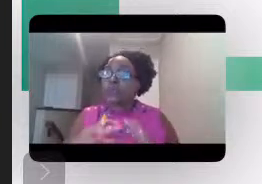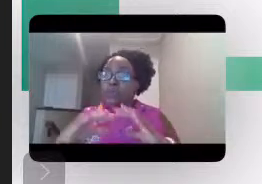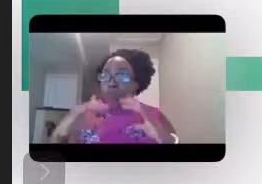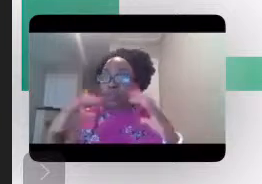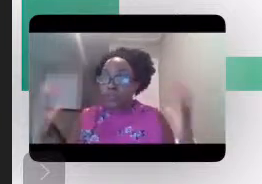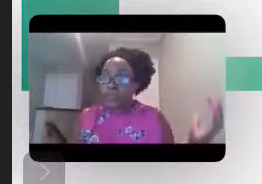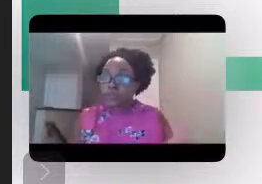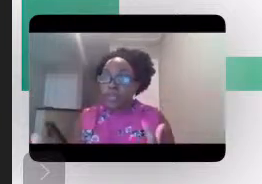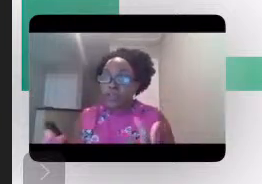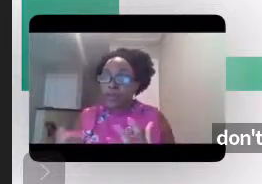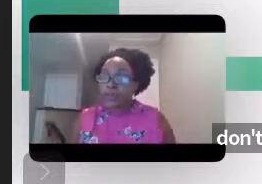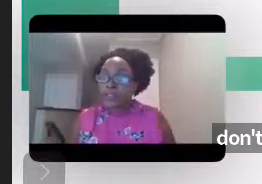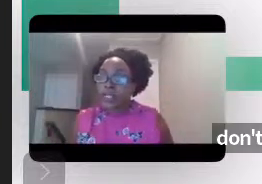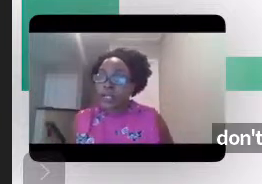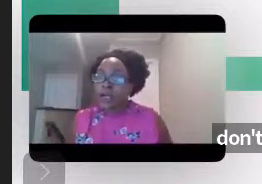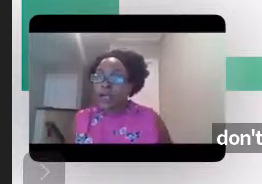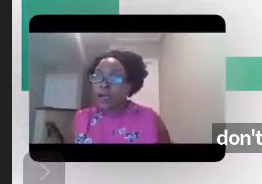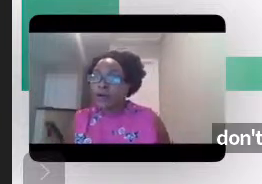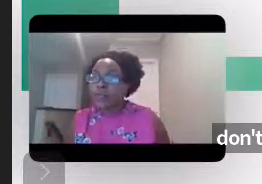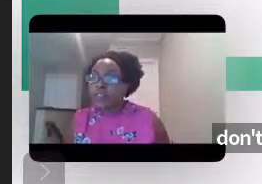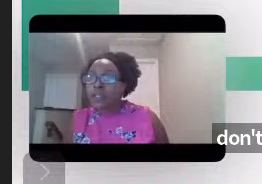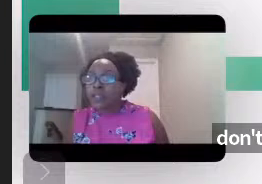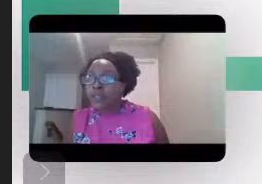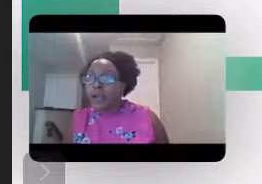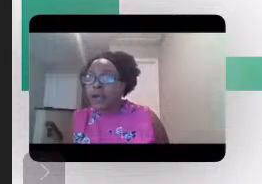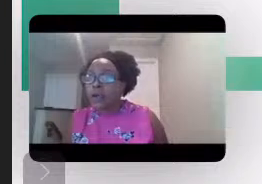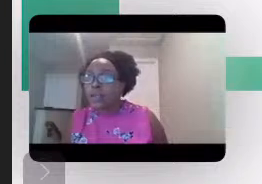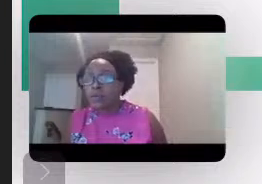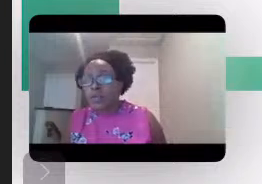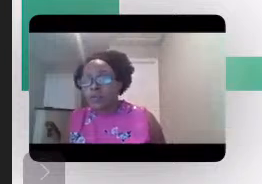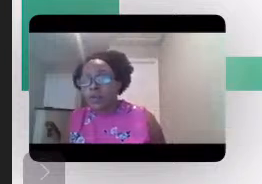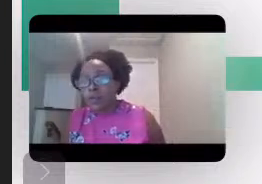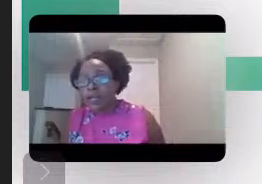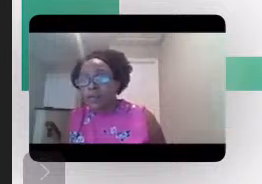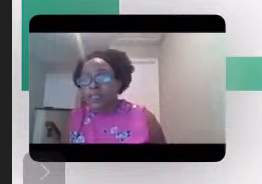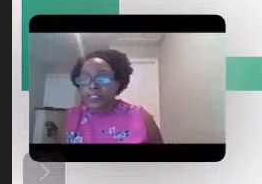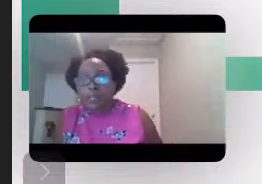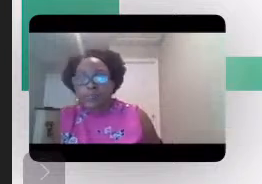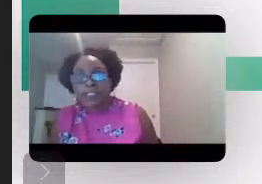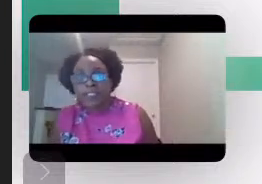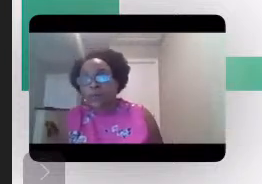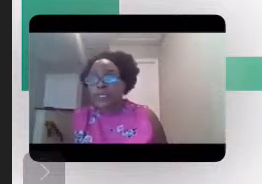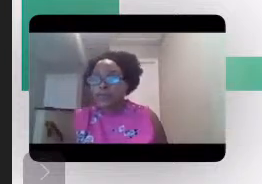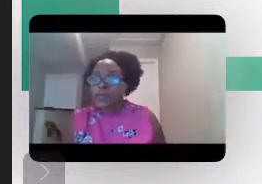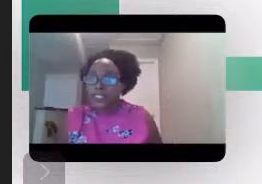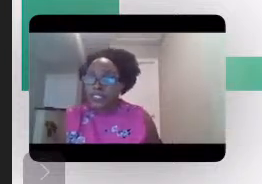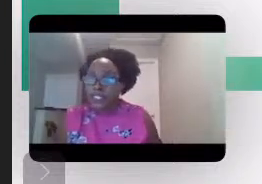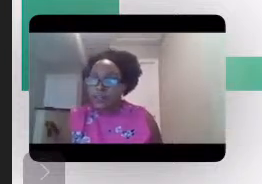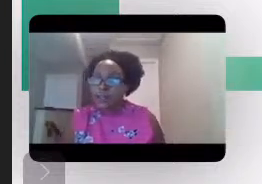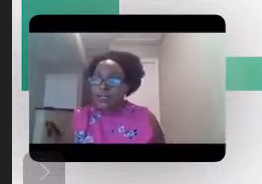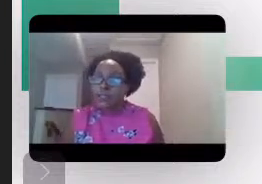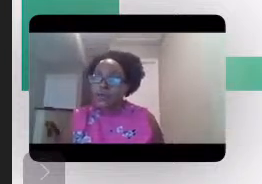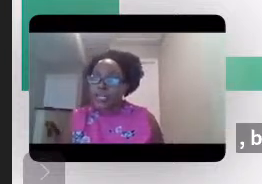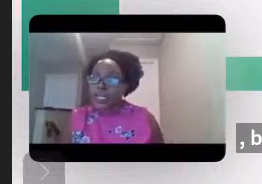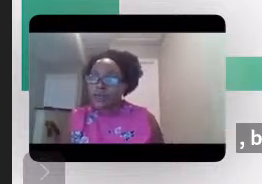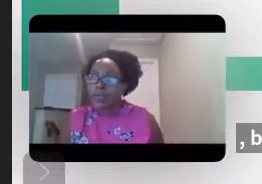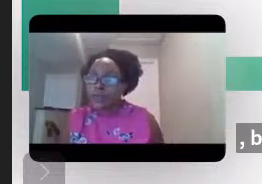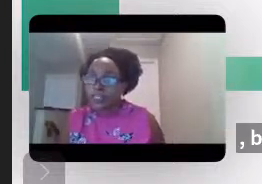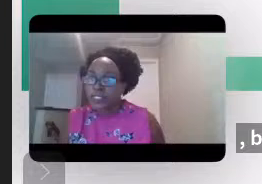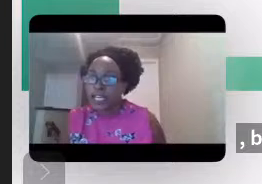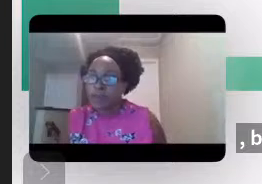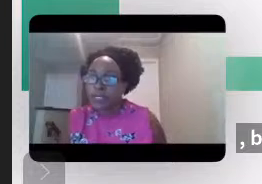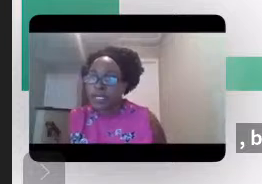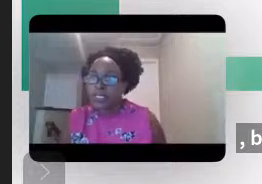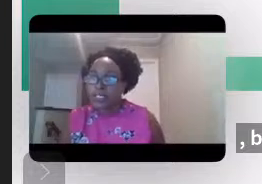but we can also embed those within, the curriculum in the subjects that we're teaching. Or, okay, we have